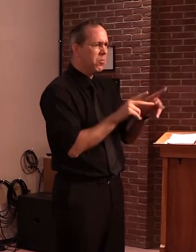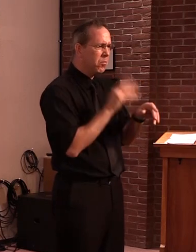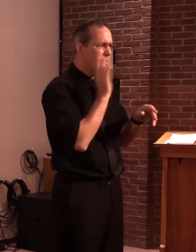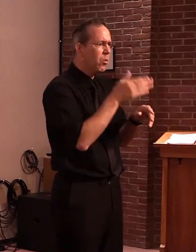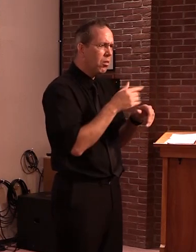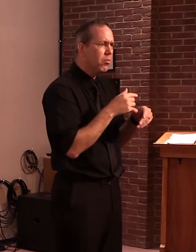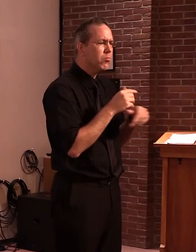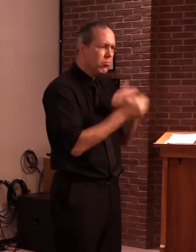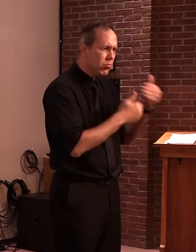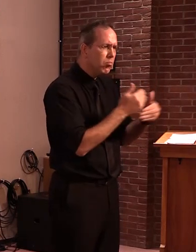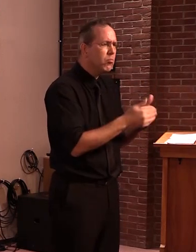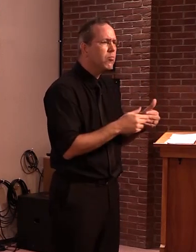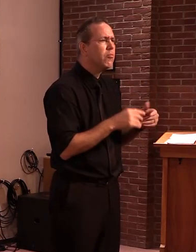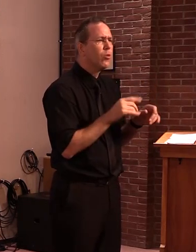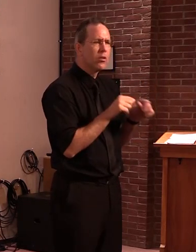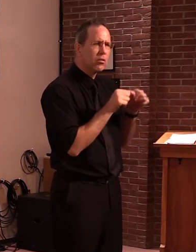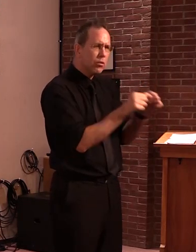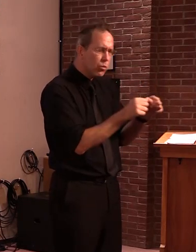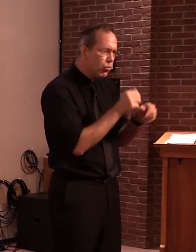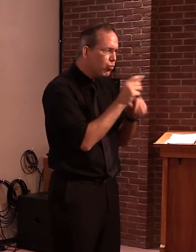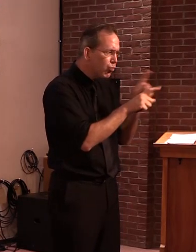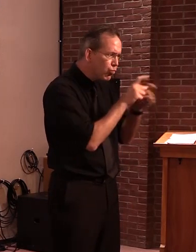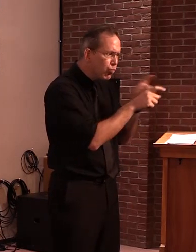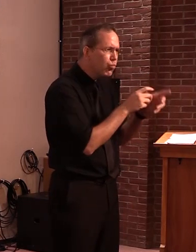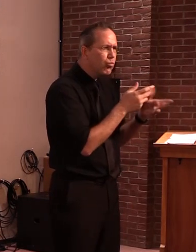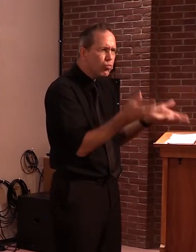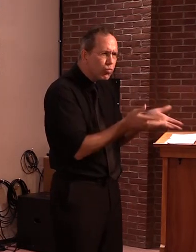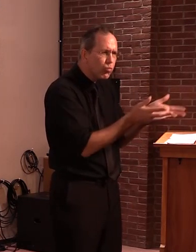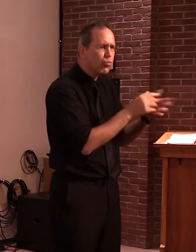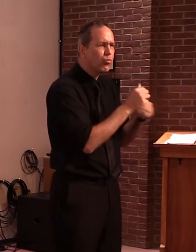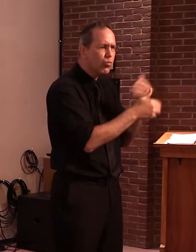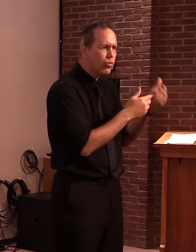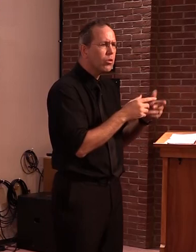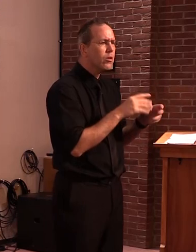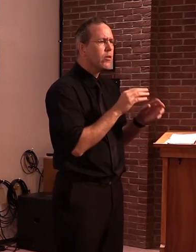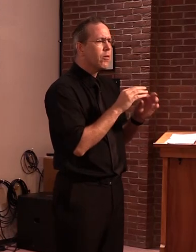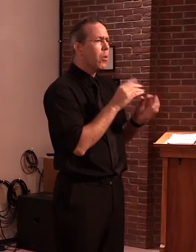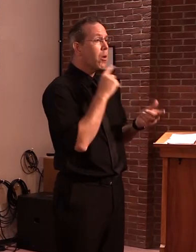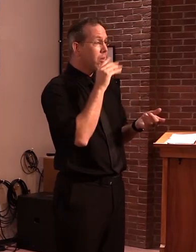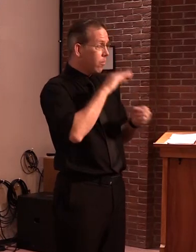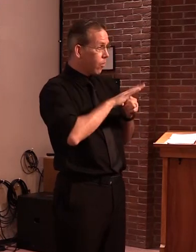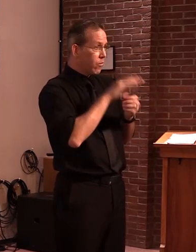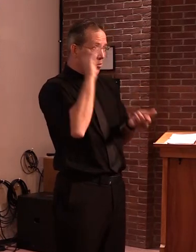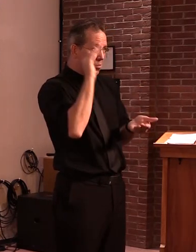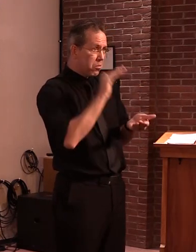height of the pandemic, but our concentration right now